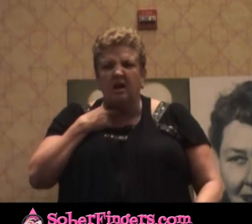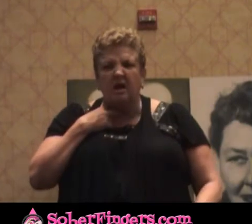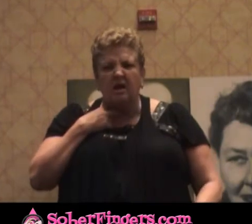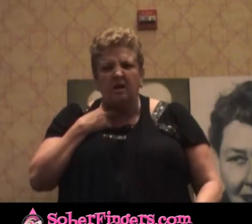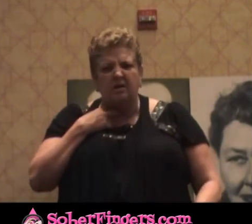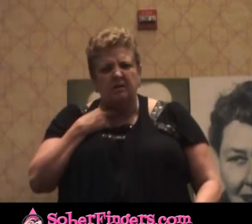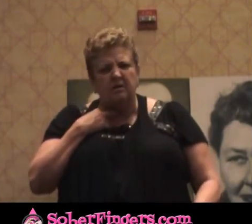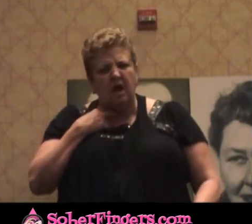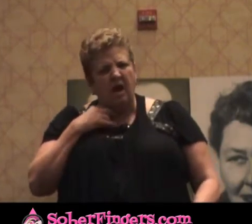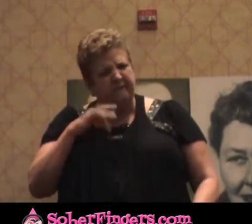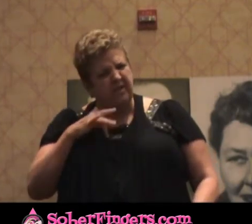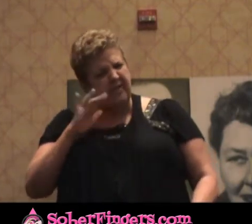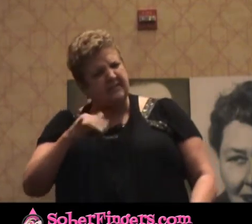fascinating.